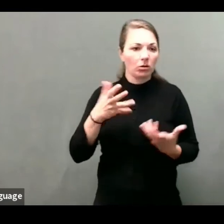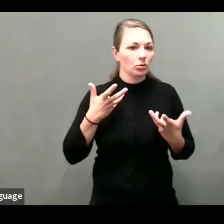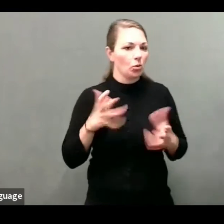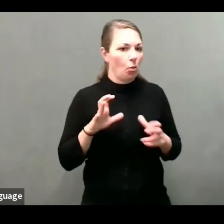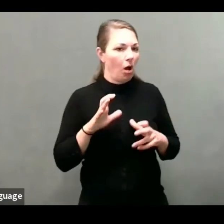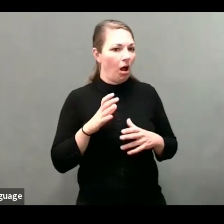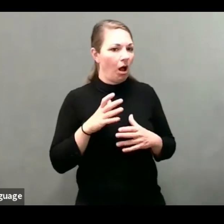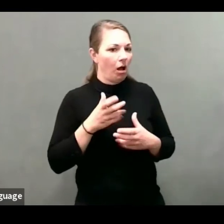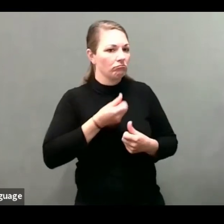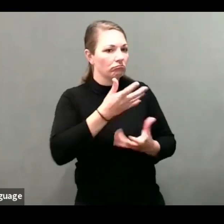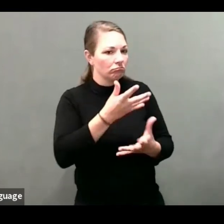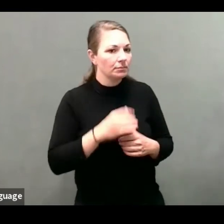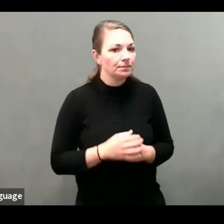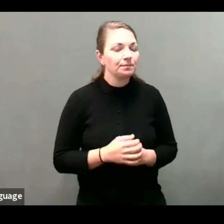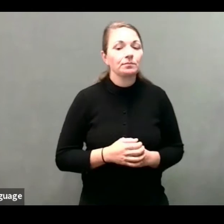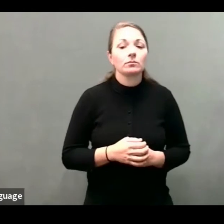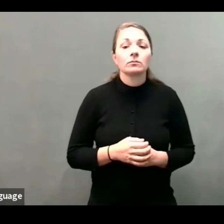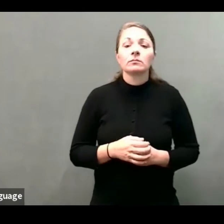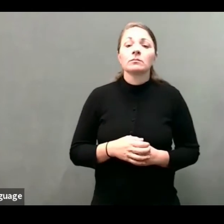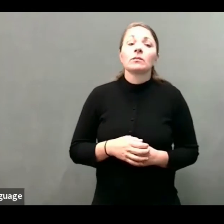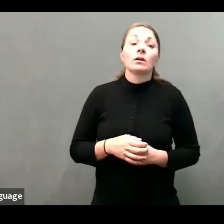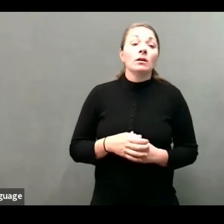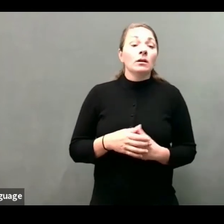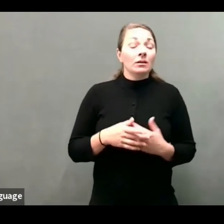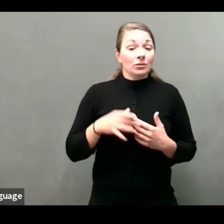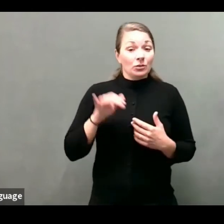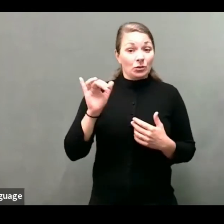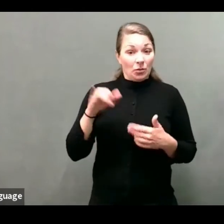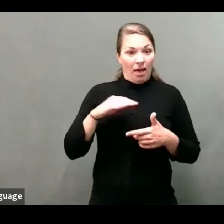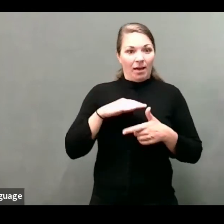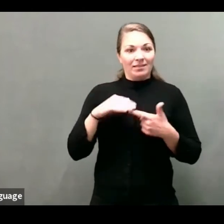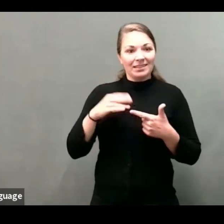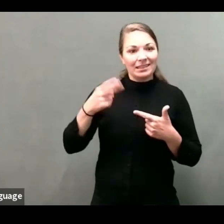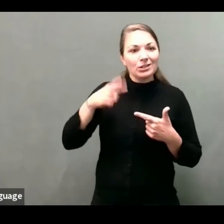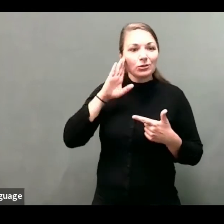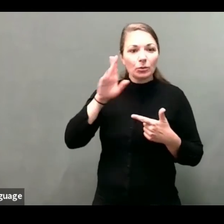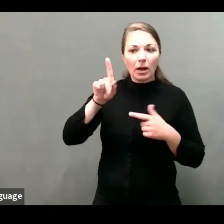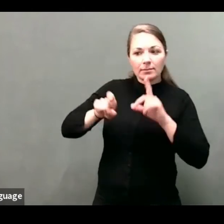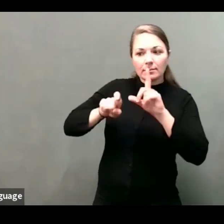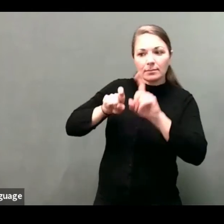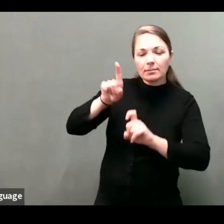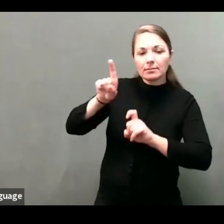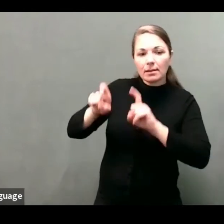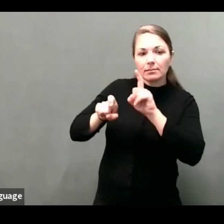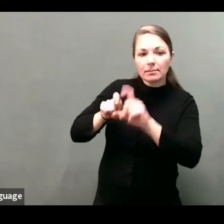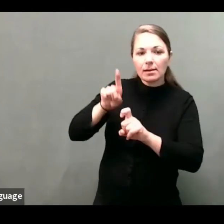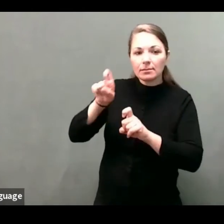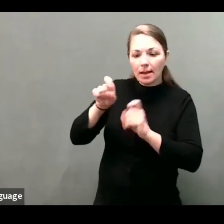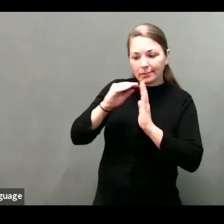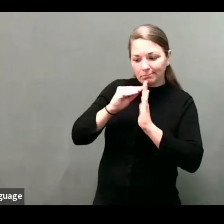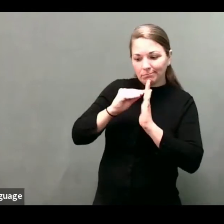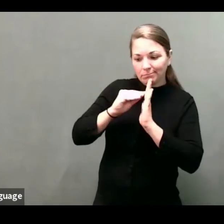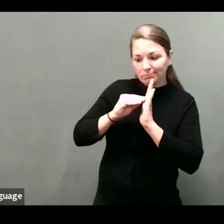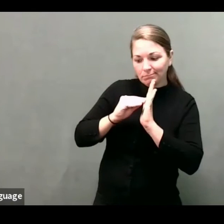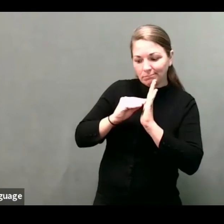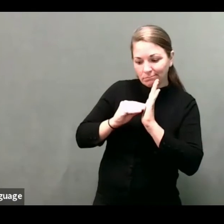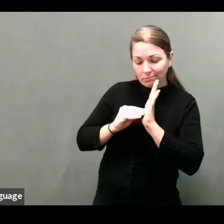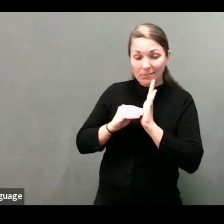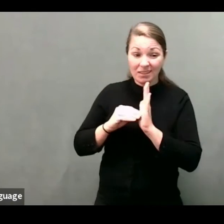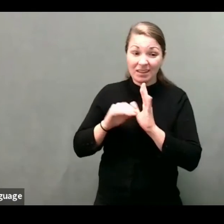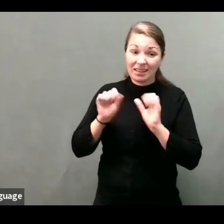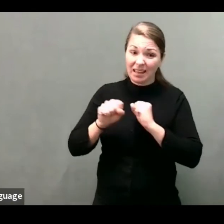Now, after all the kind of questions are asked and all those details are written down, which can be lengthy, especially because some of